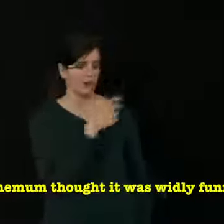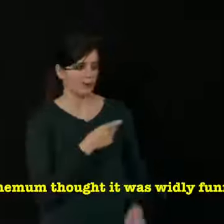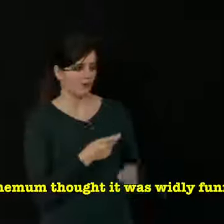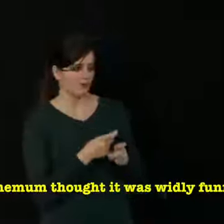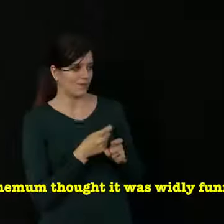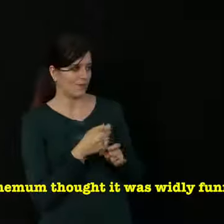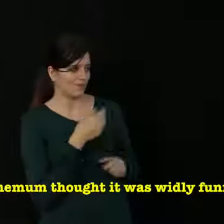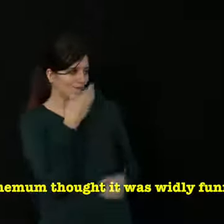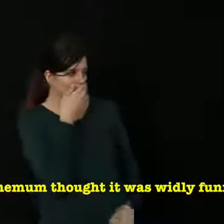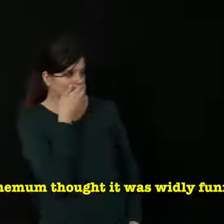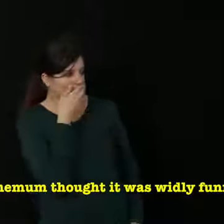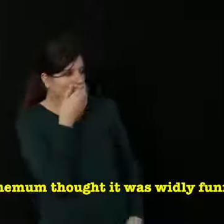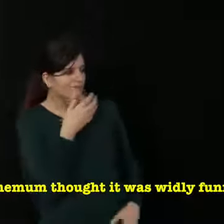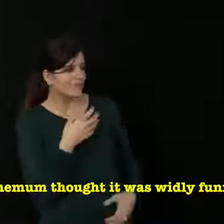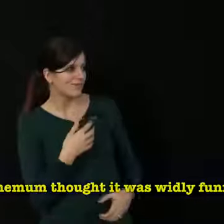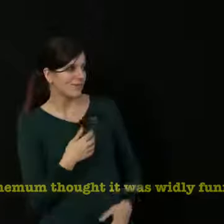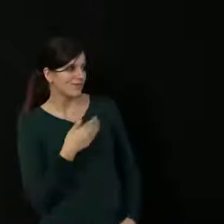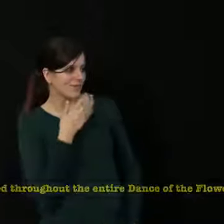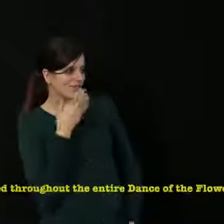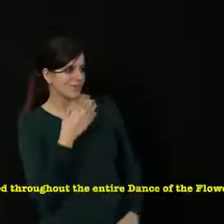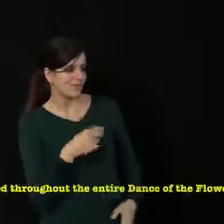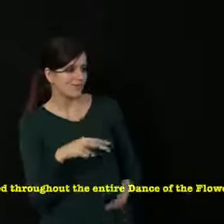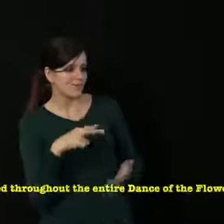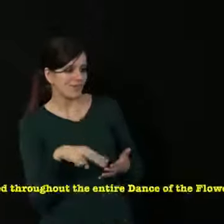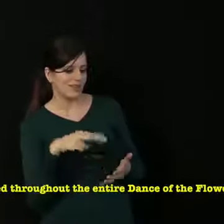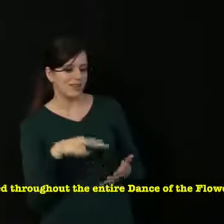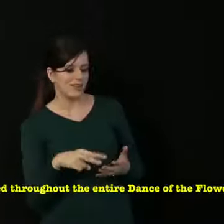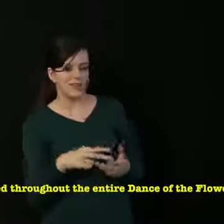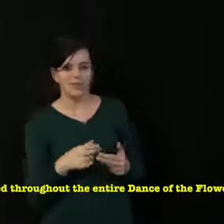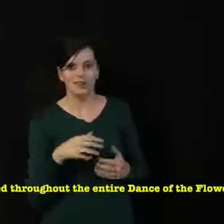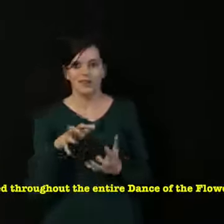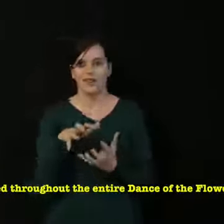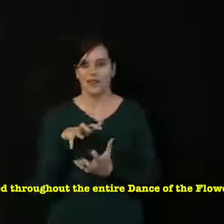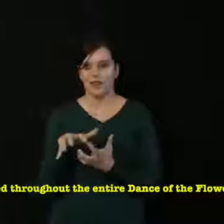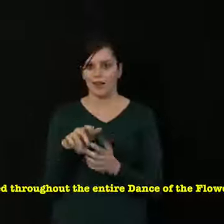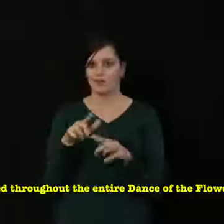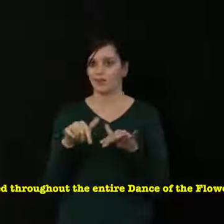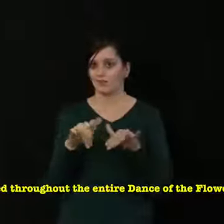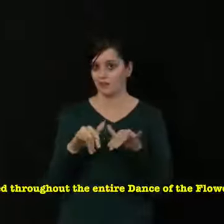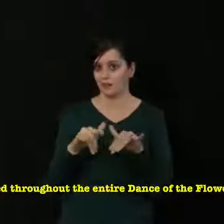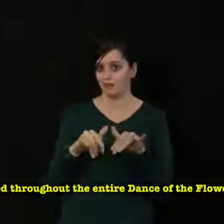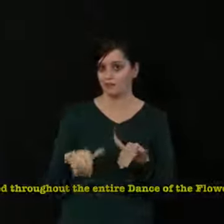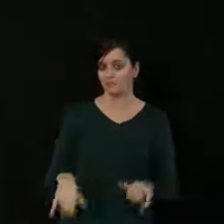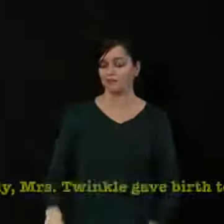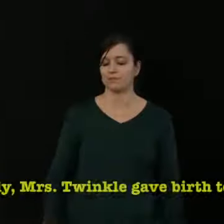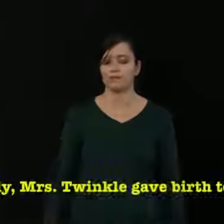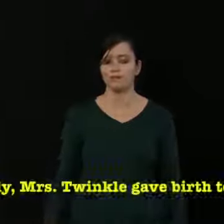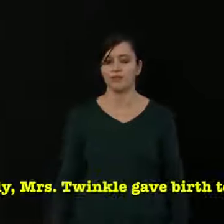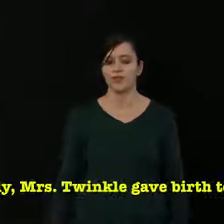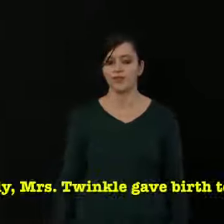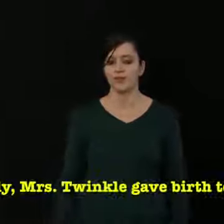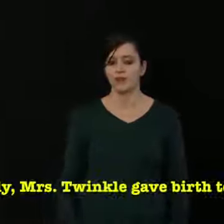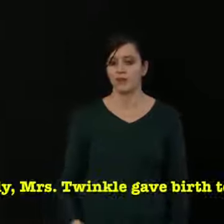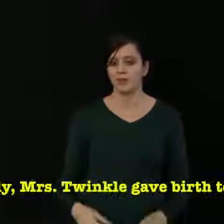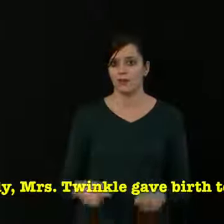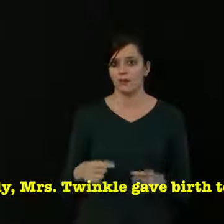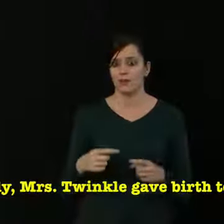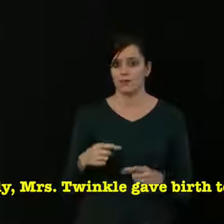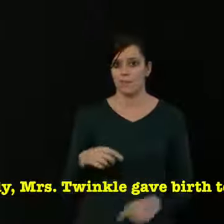was wildly funny, and she giggled throughout the entire dance of the flowers. Eventually, Mrs. Twinkle